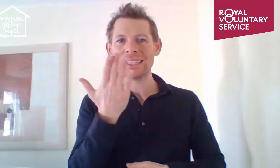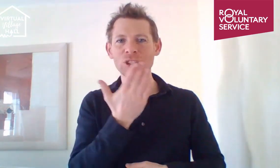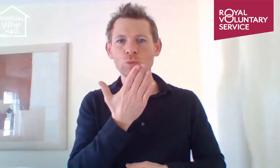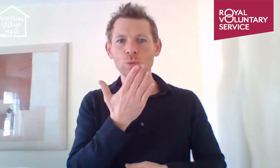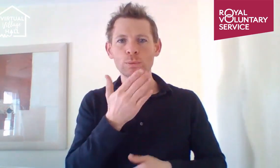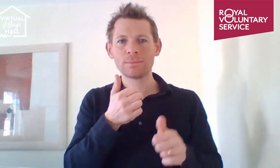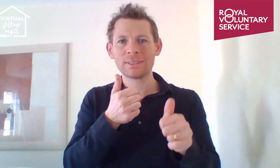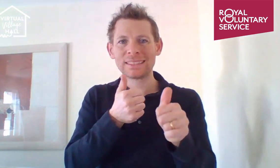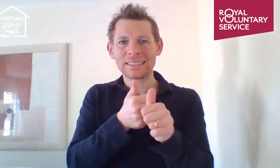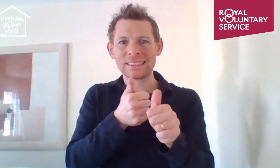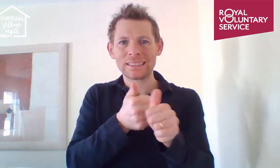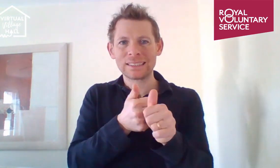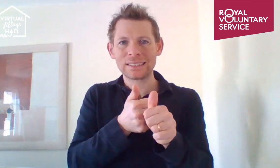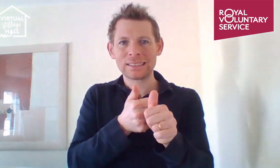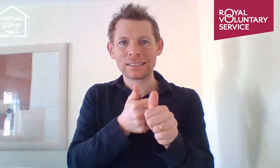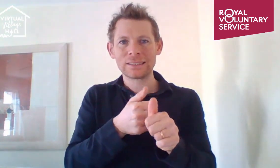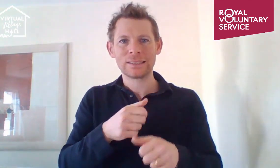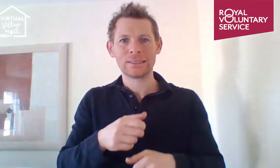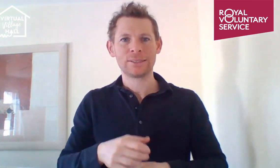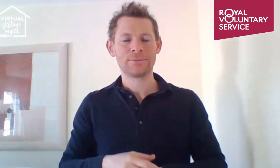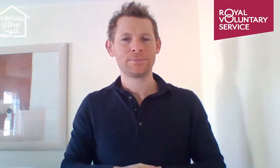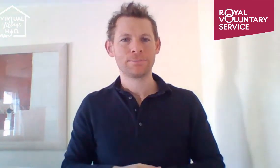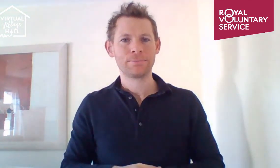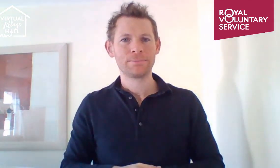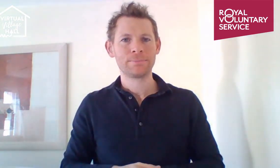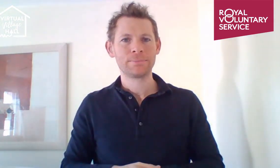So classroom assistant,